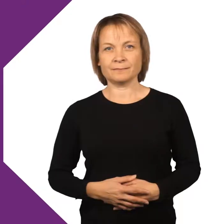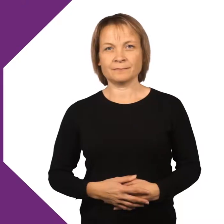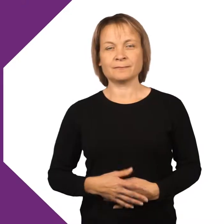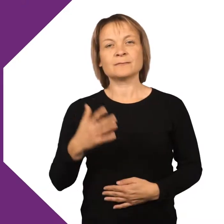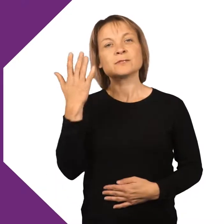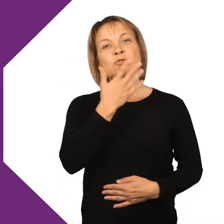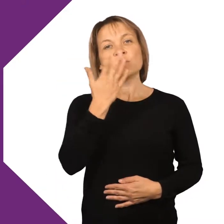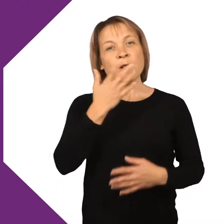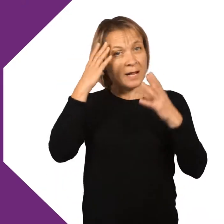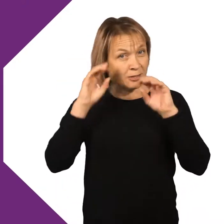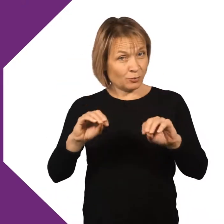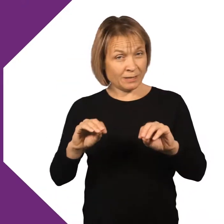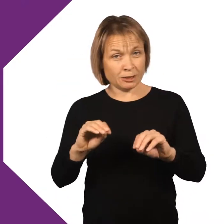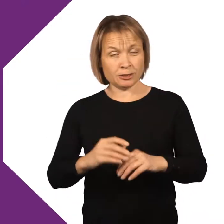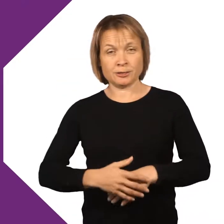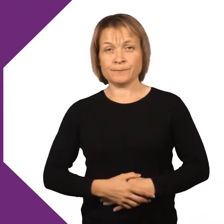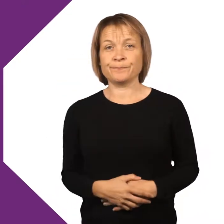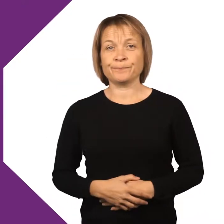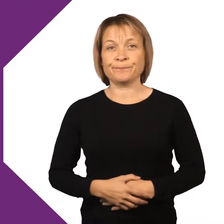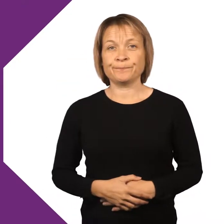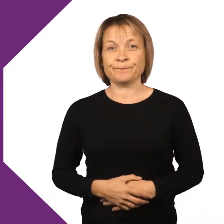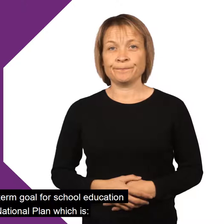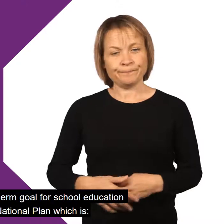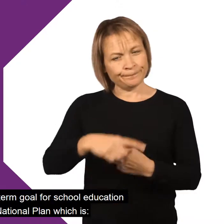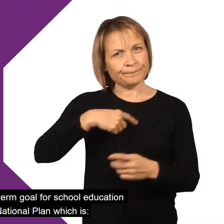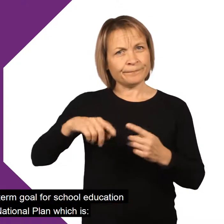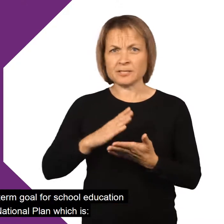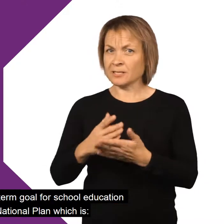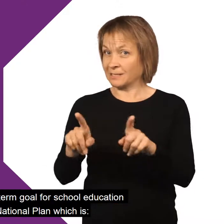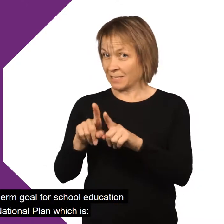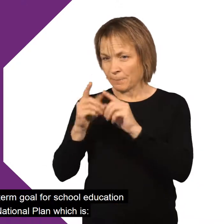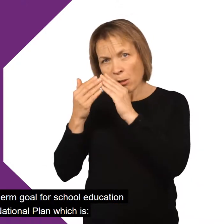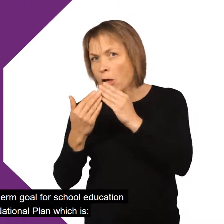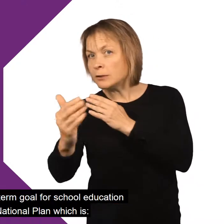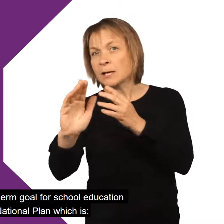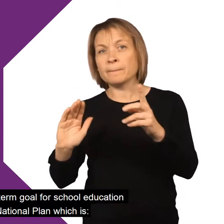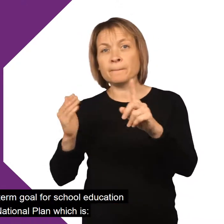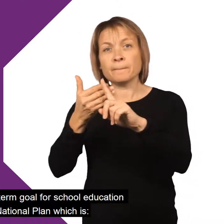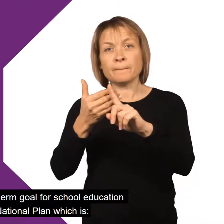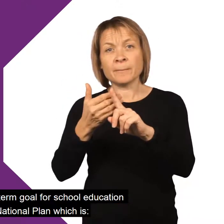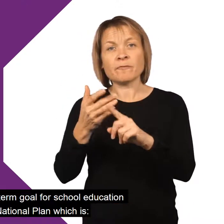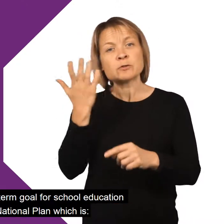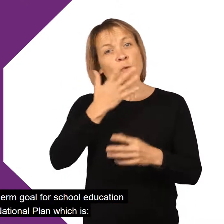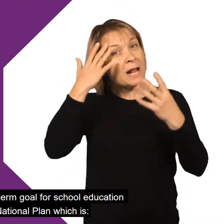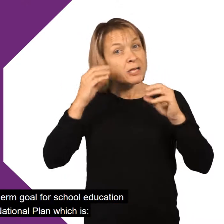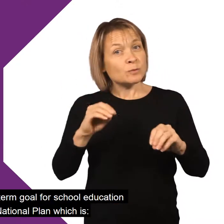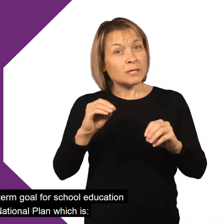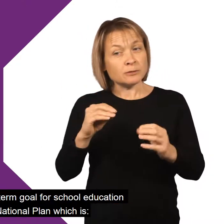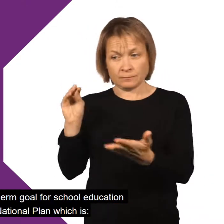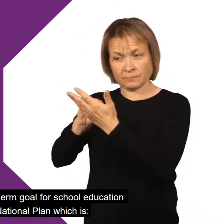School education We share the long term goal for school education set